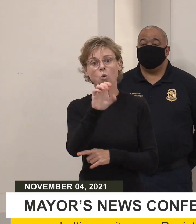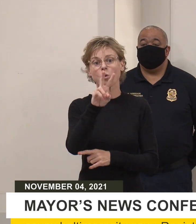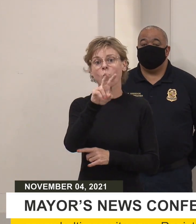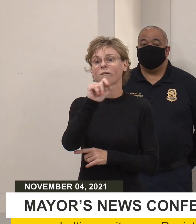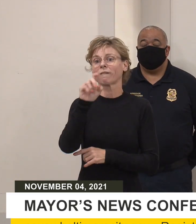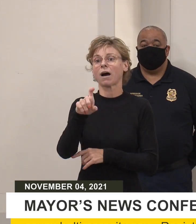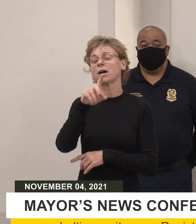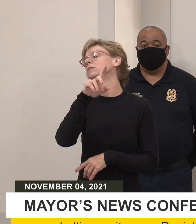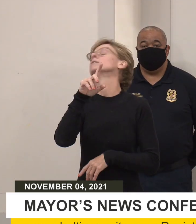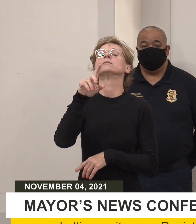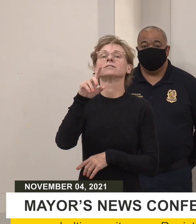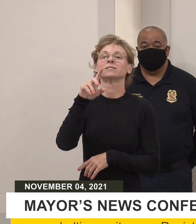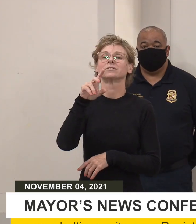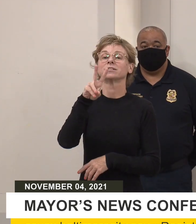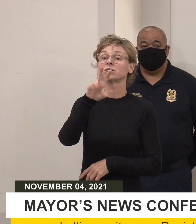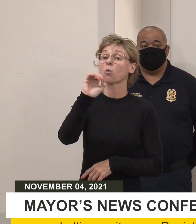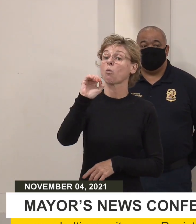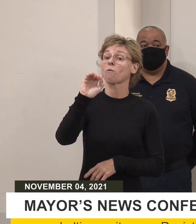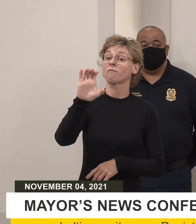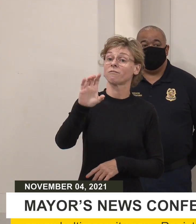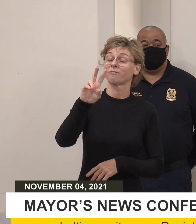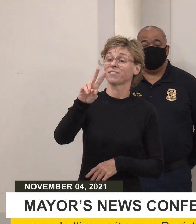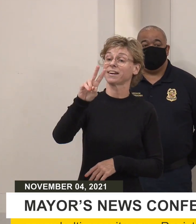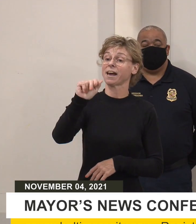covax.baltimorecity.gov, that's